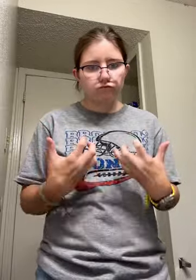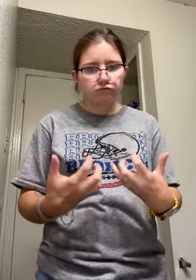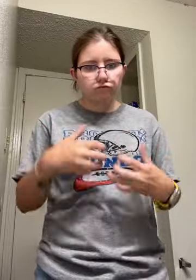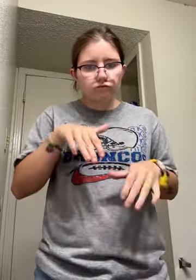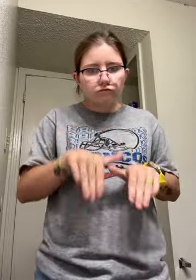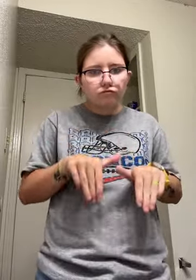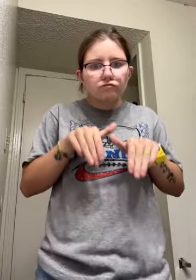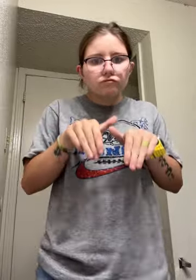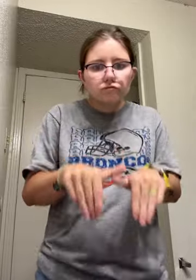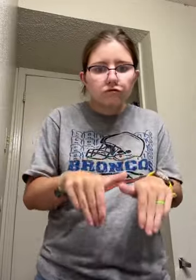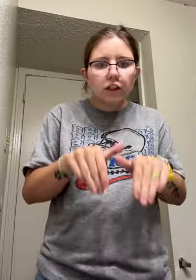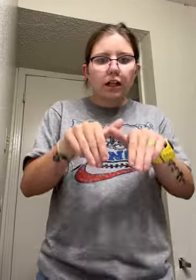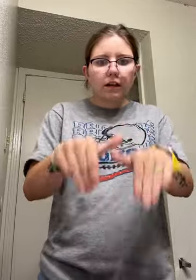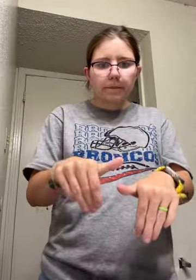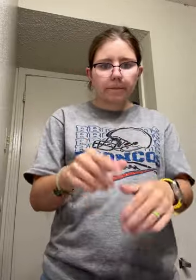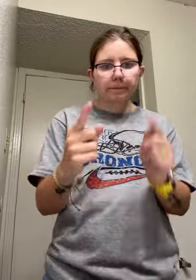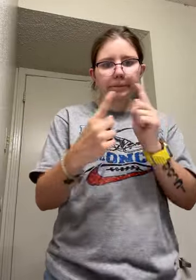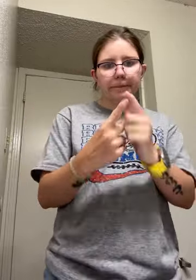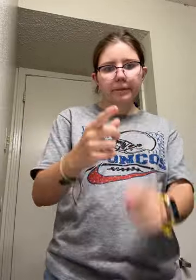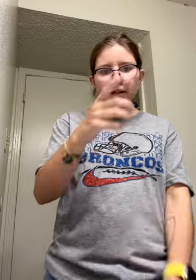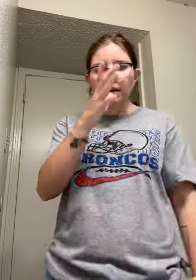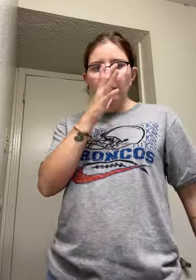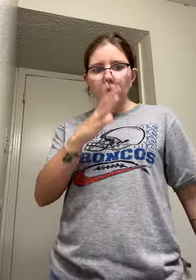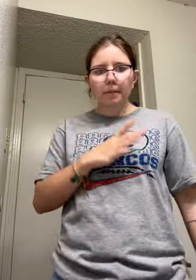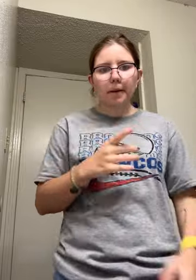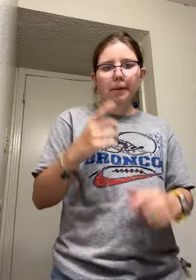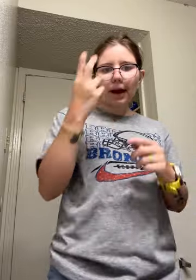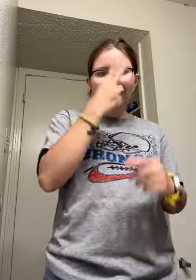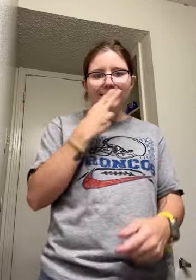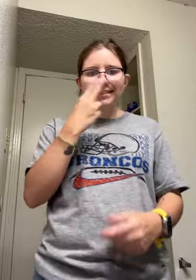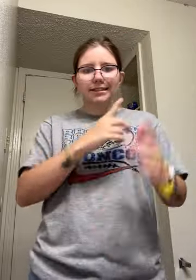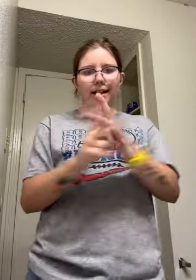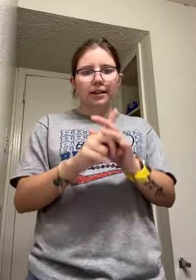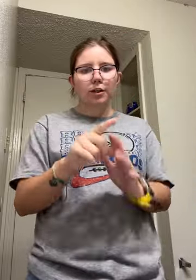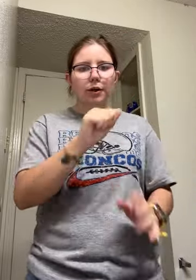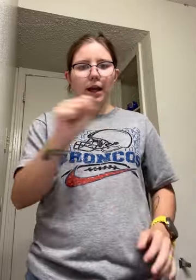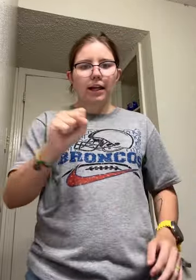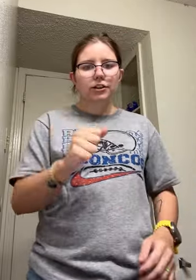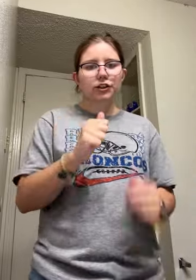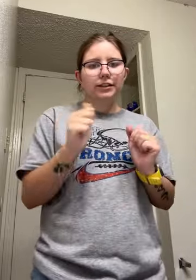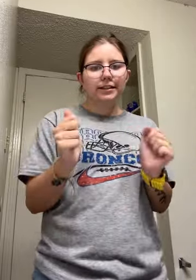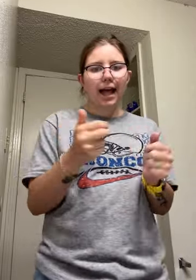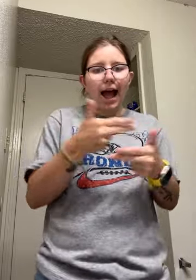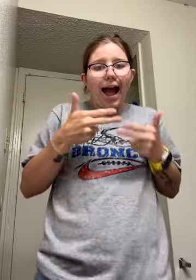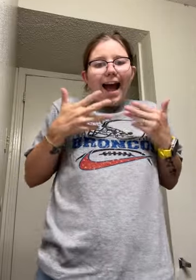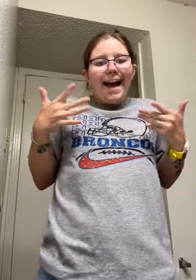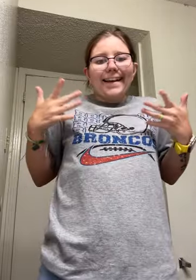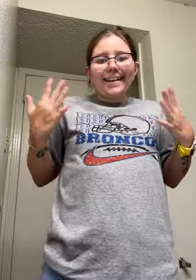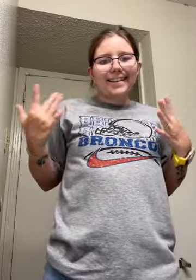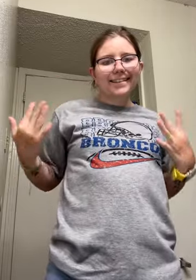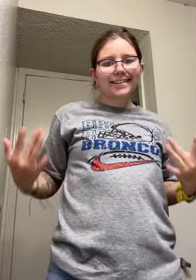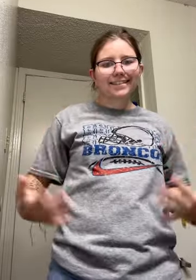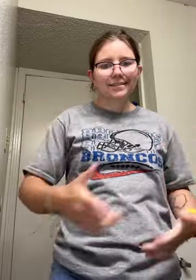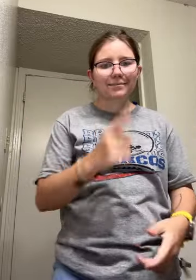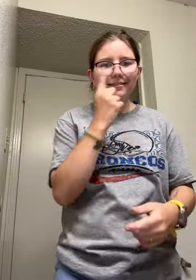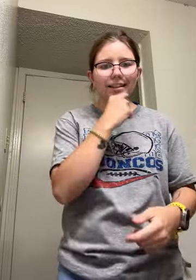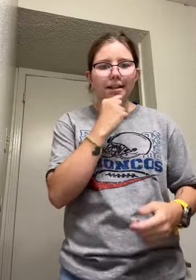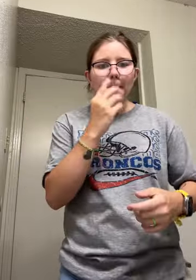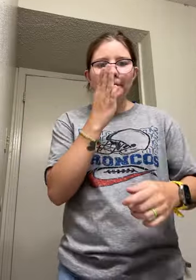like a kangaroo. See, I met this woman from Hawaii. Stuck it in her ass. And she said, aye. Lips was breakfast. Pussy